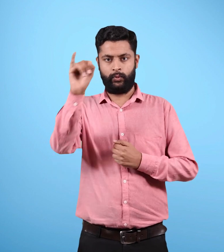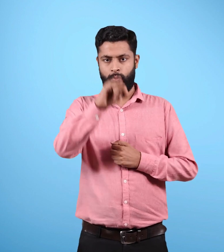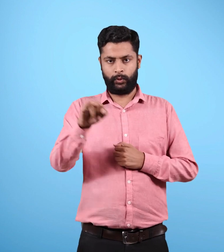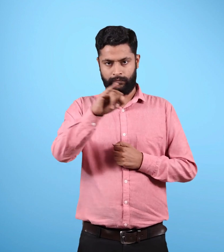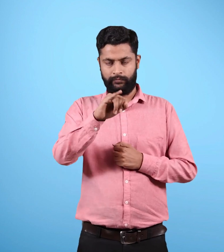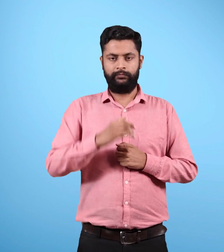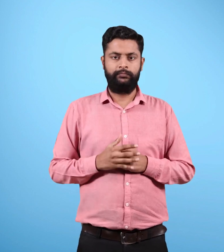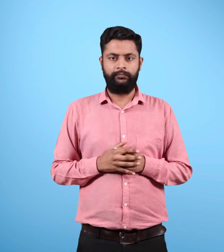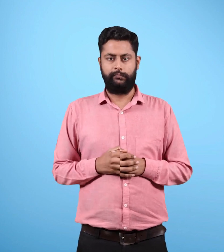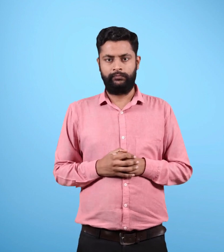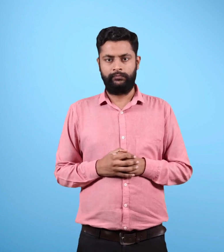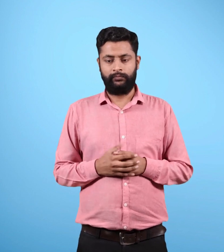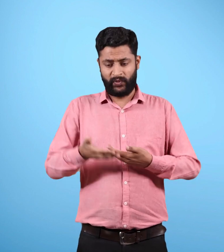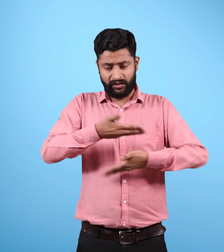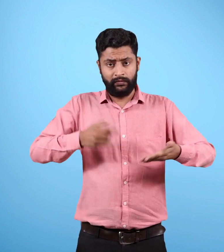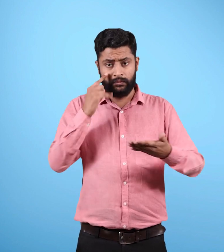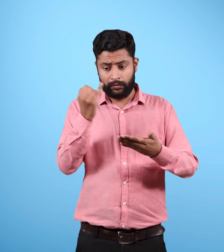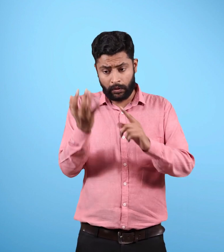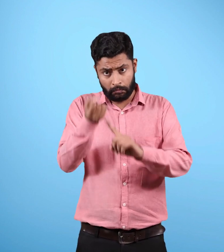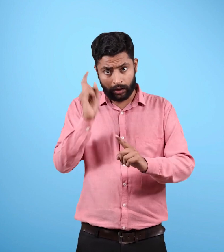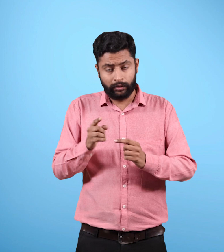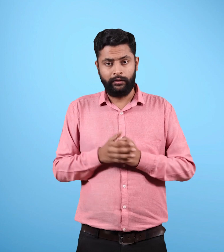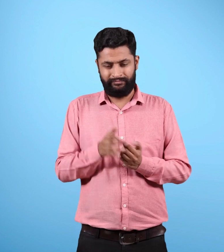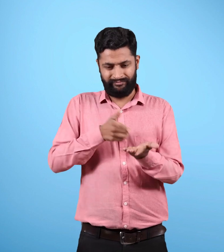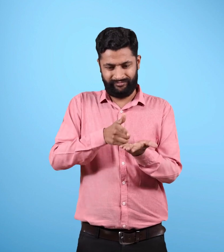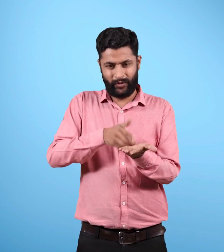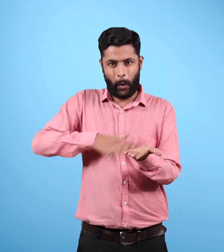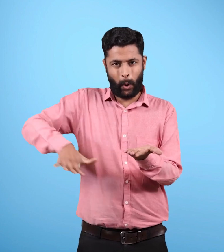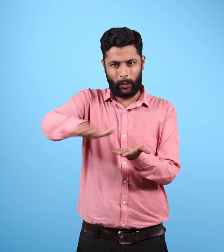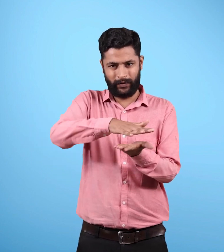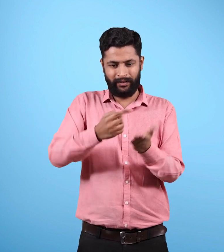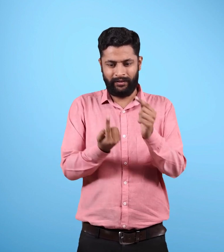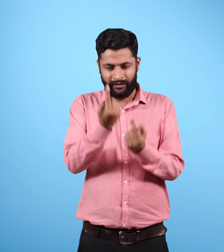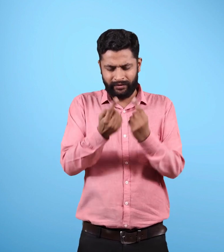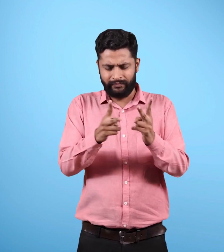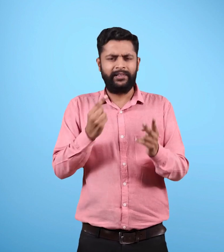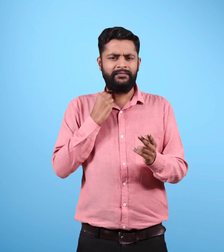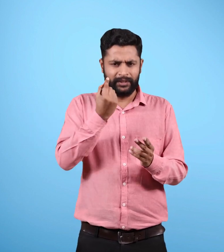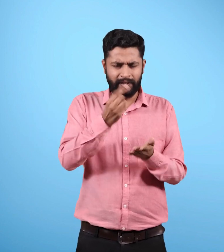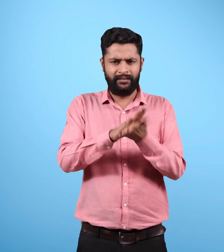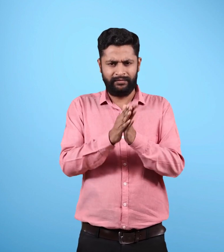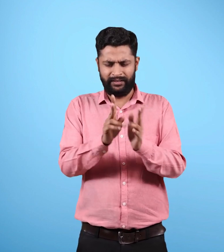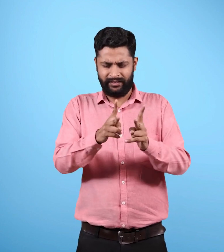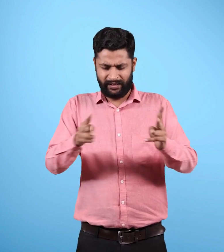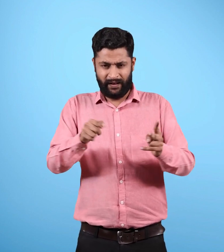6. We need to find ways by which more food can be produced in the country.